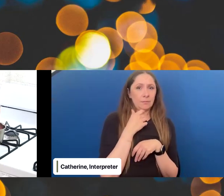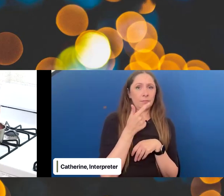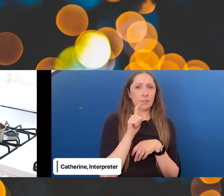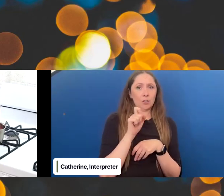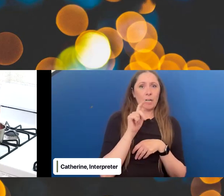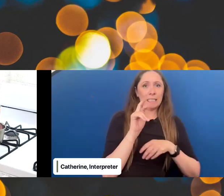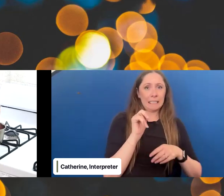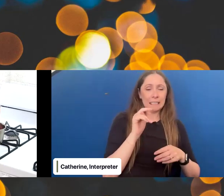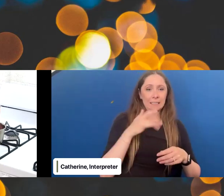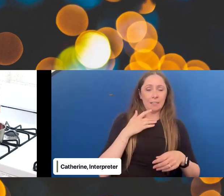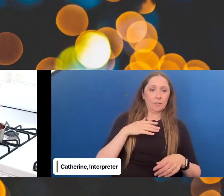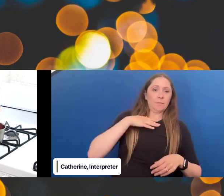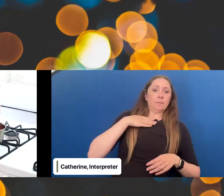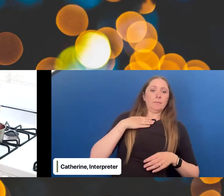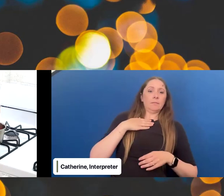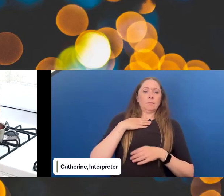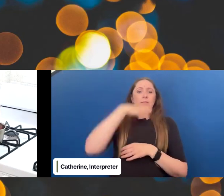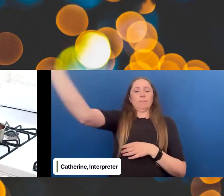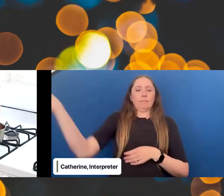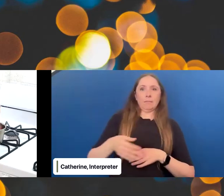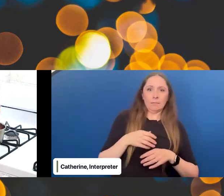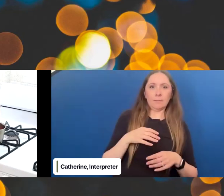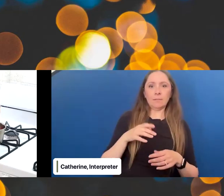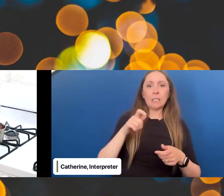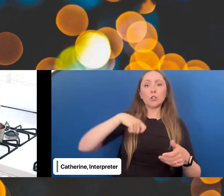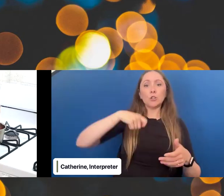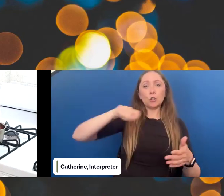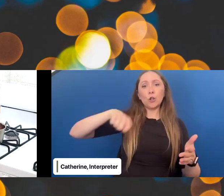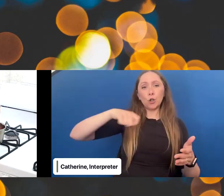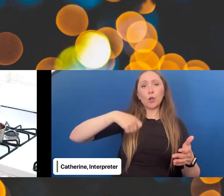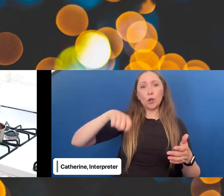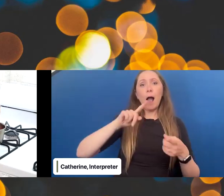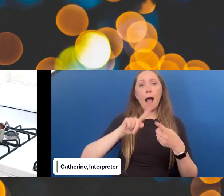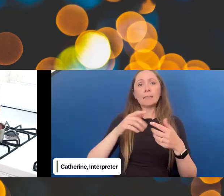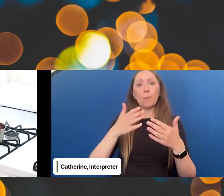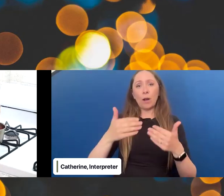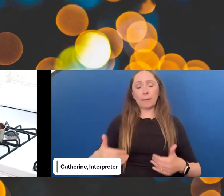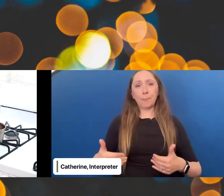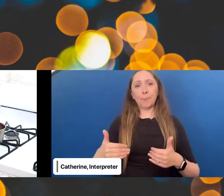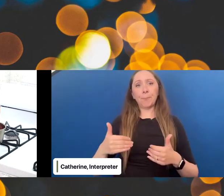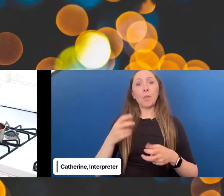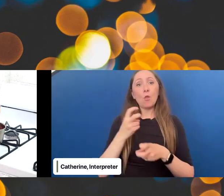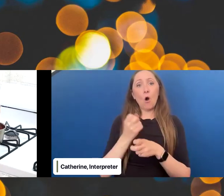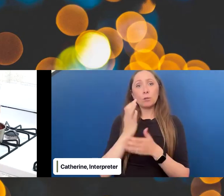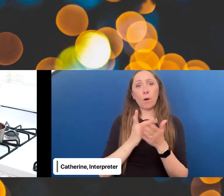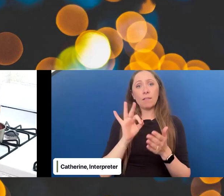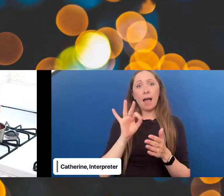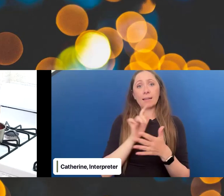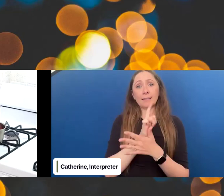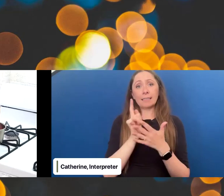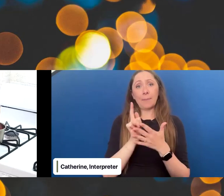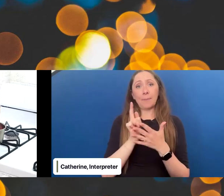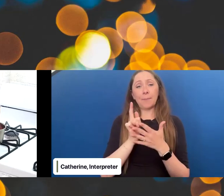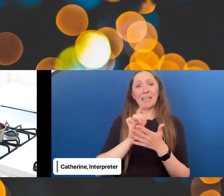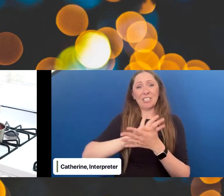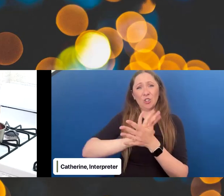gelatin-like texture. So keep stirring from time to time as it breaks down. The hardest part about this step is straining